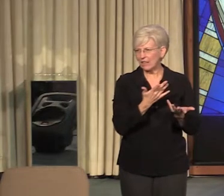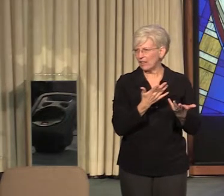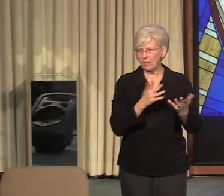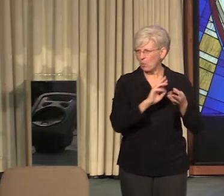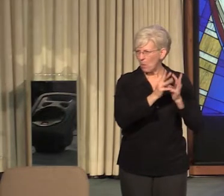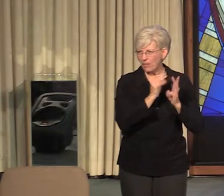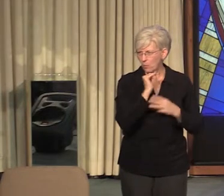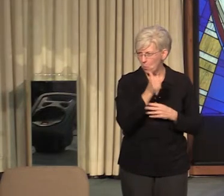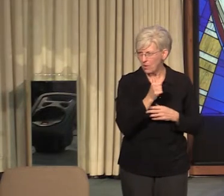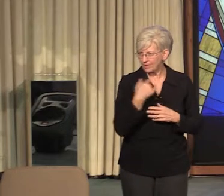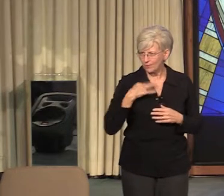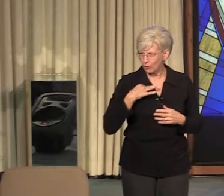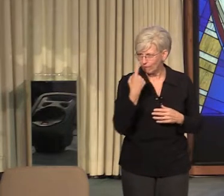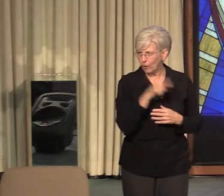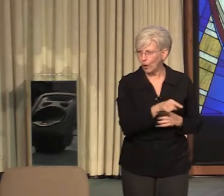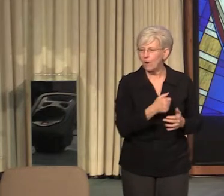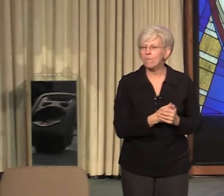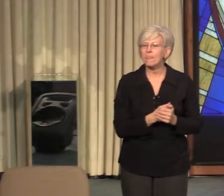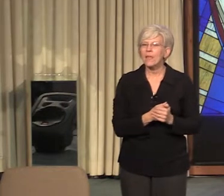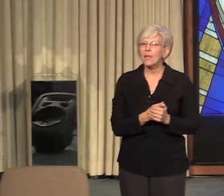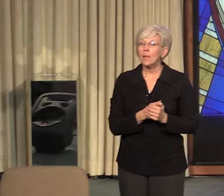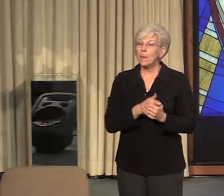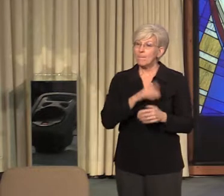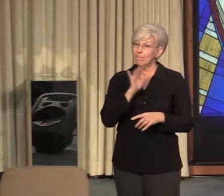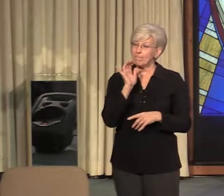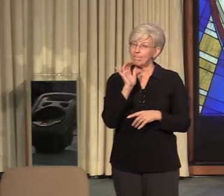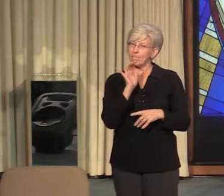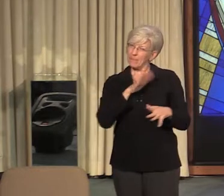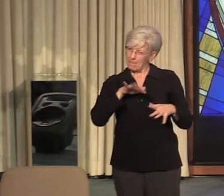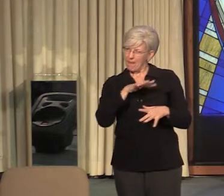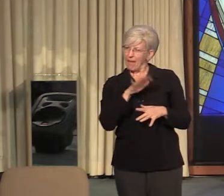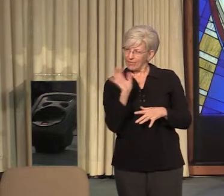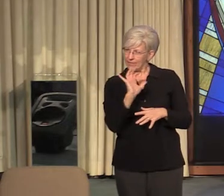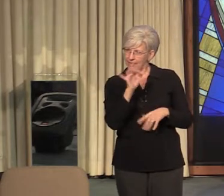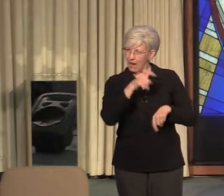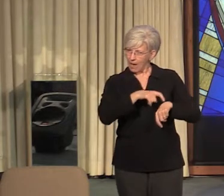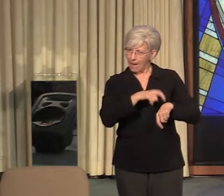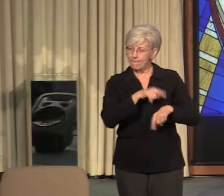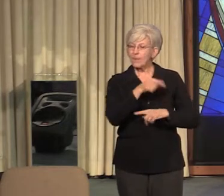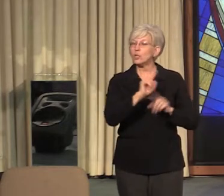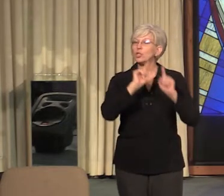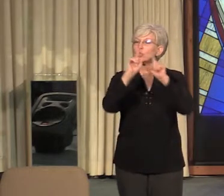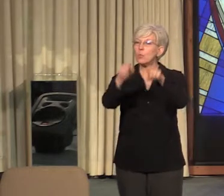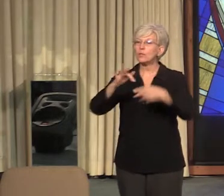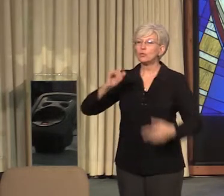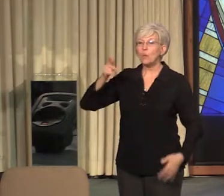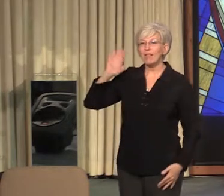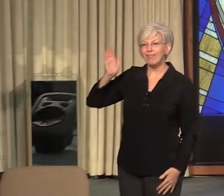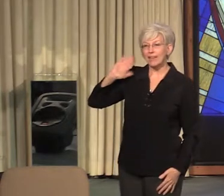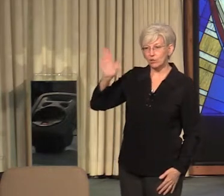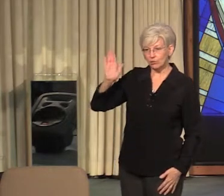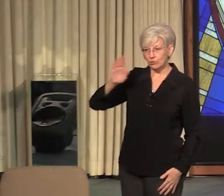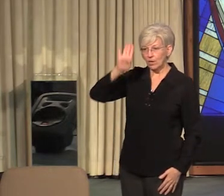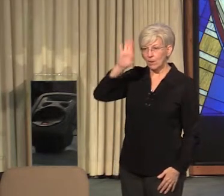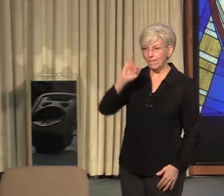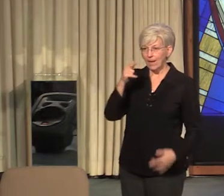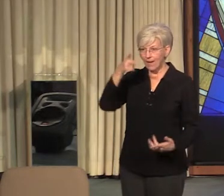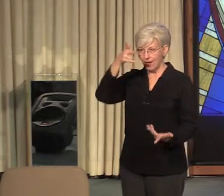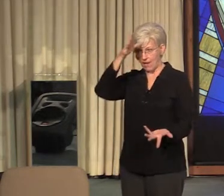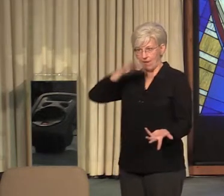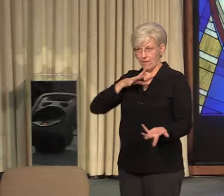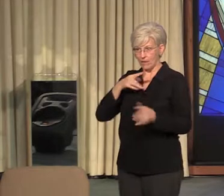But about that time, she went to a lecture by a fellow from Chicago